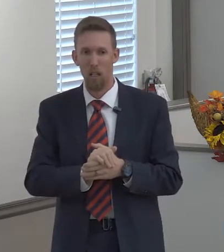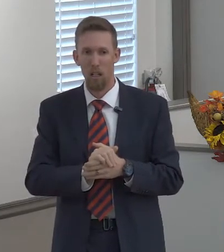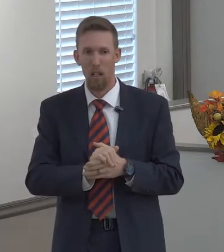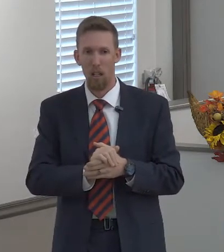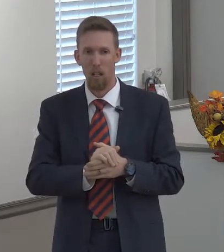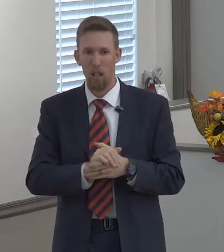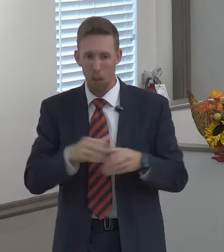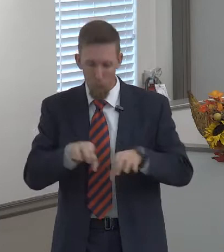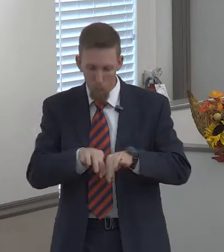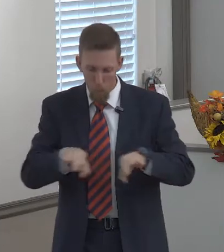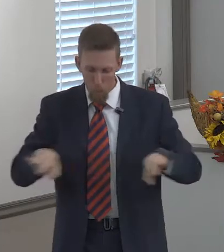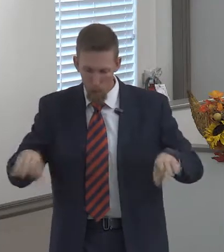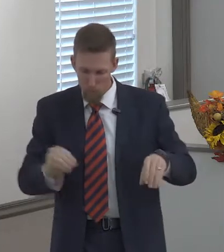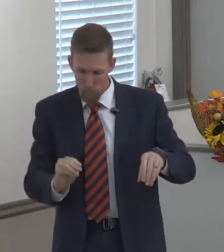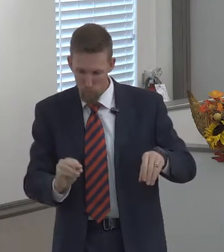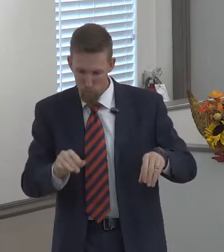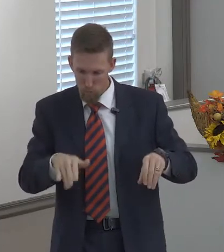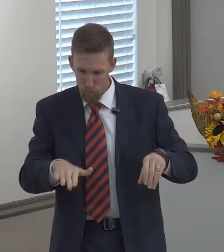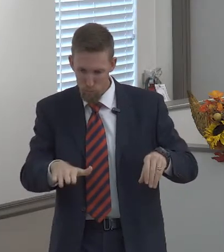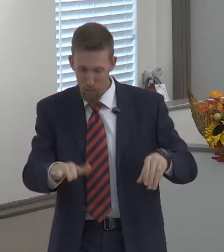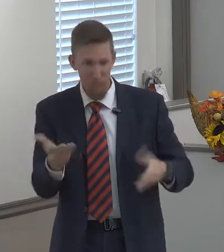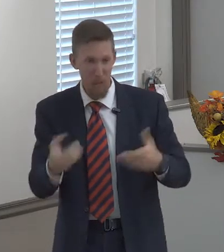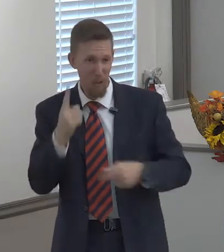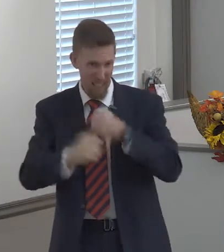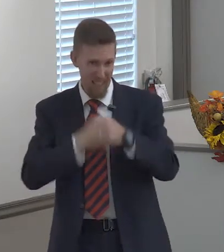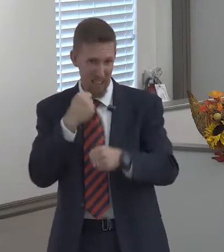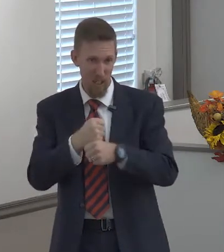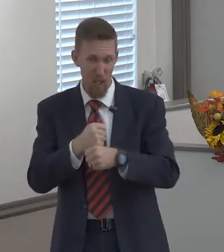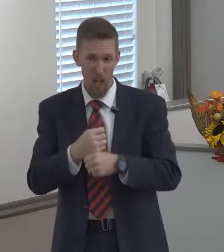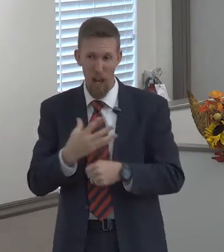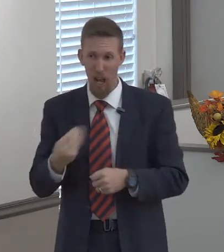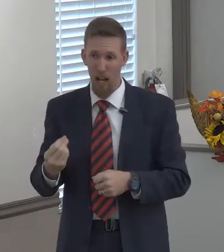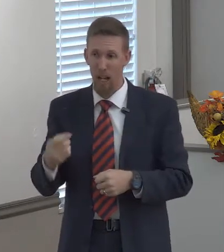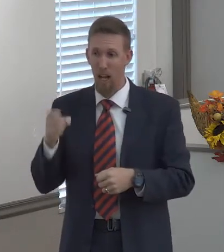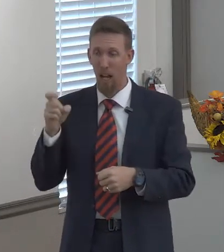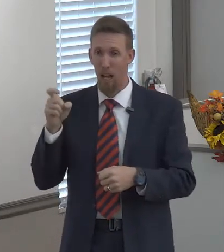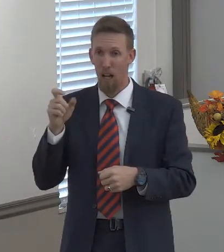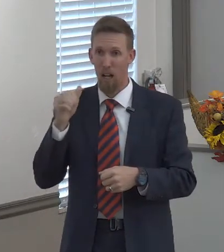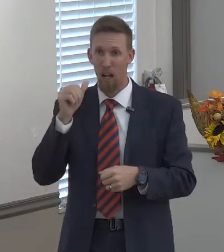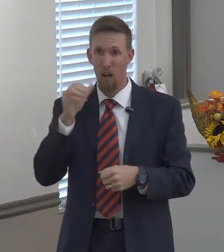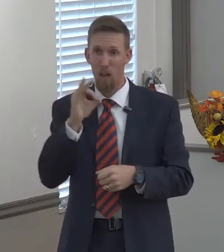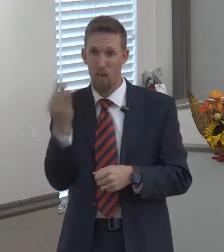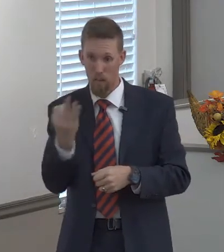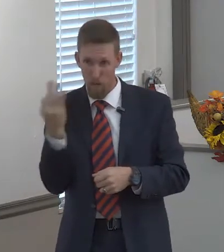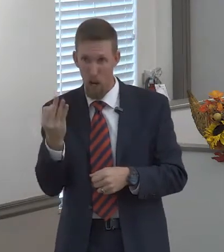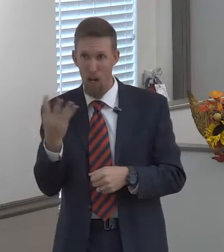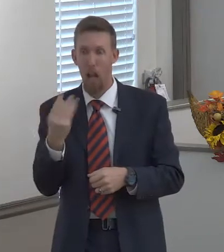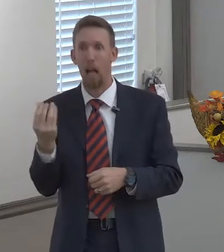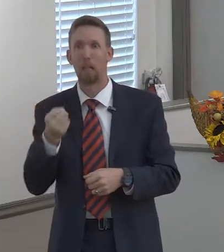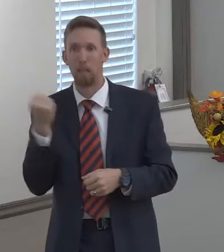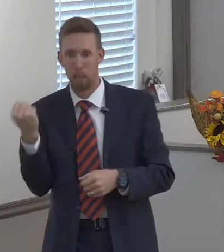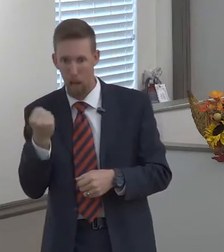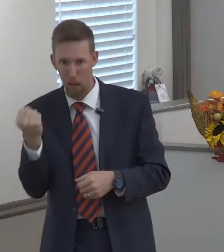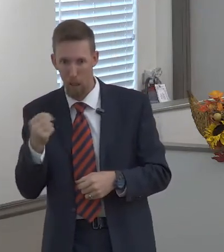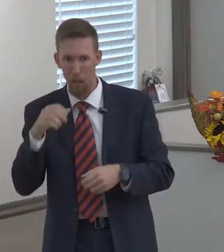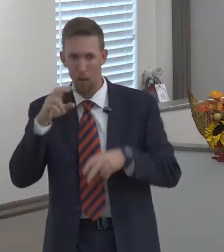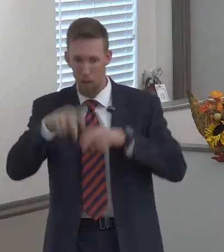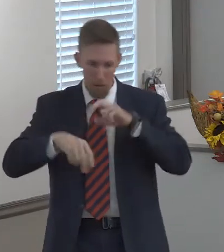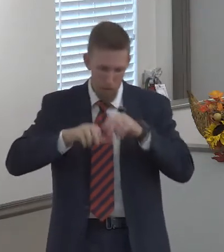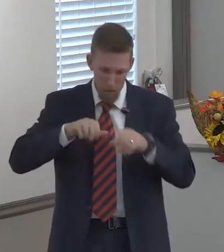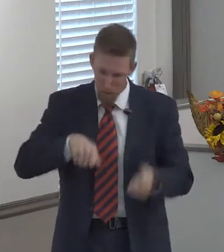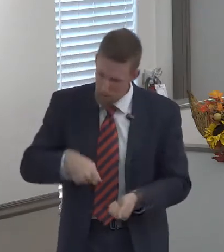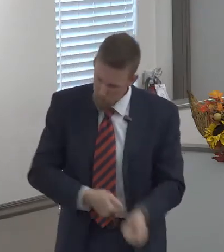And it finally bubbled up to the surface and was creating really a mess out here. They had to come out, didn't know where it was, had to dig